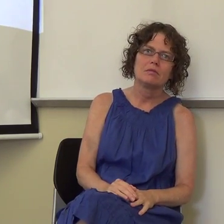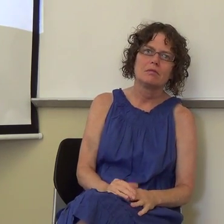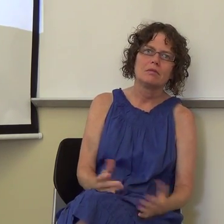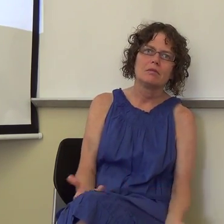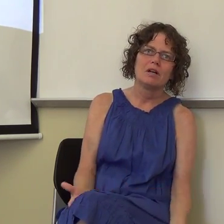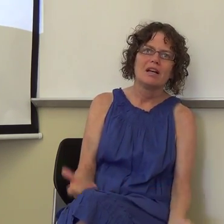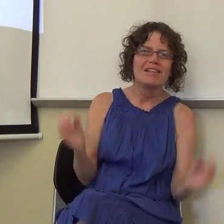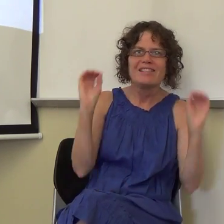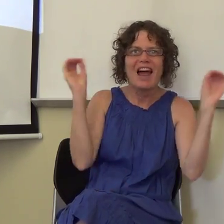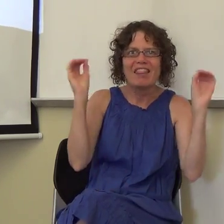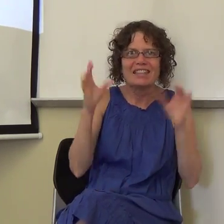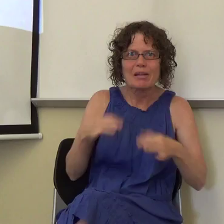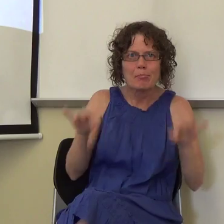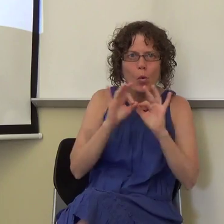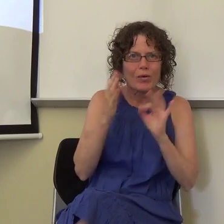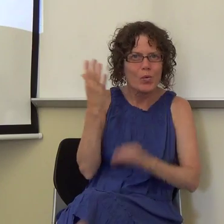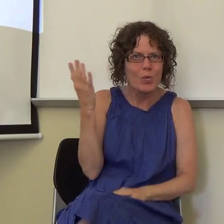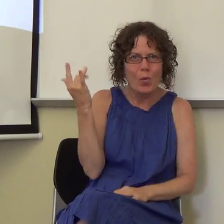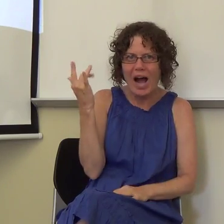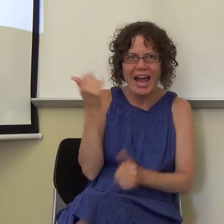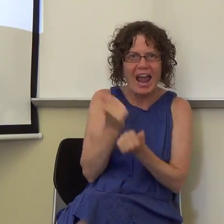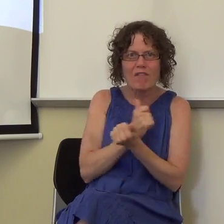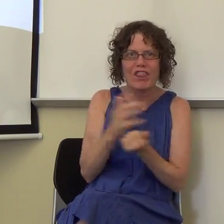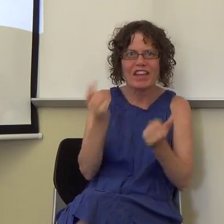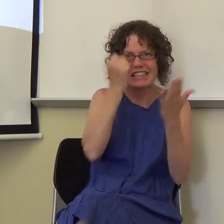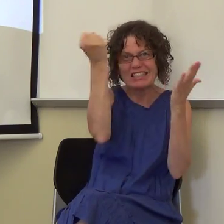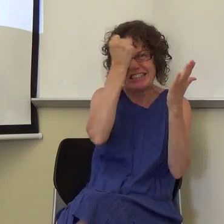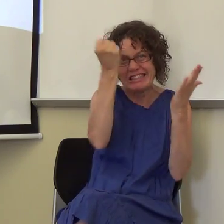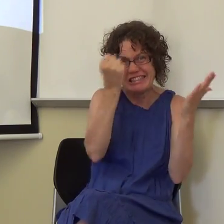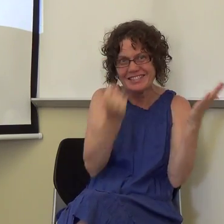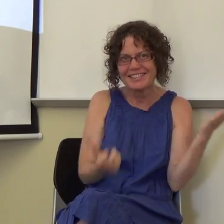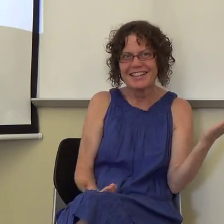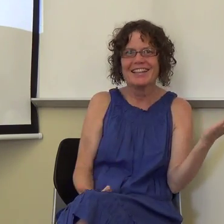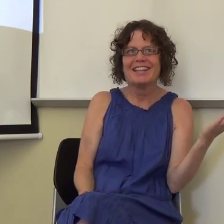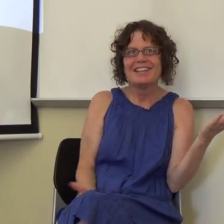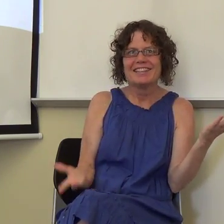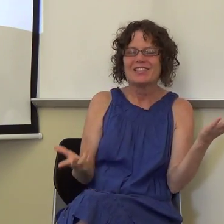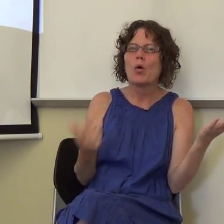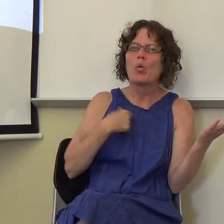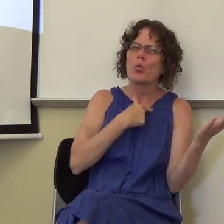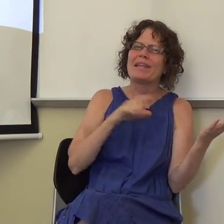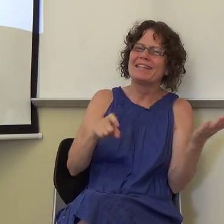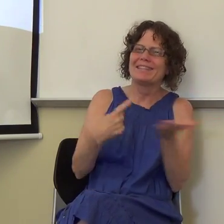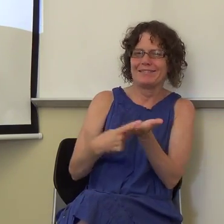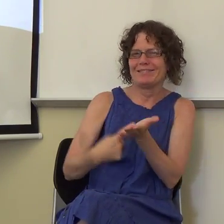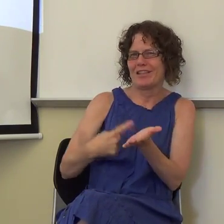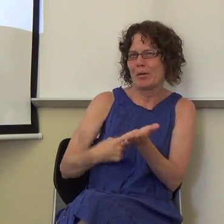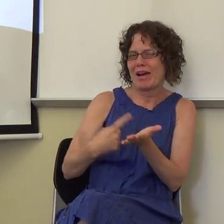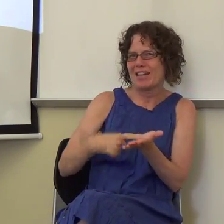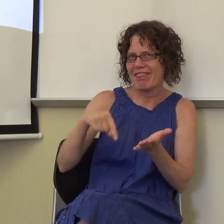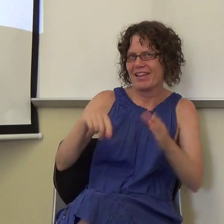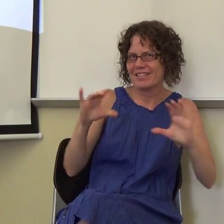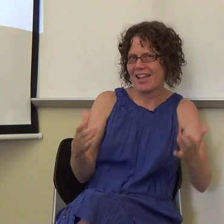because everything is highlighted. So that's one of the things we have to talk about in this class is what does that